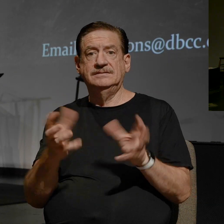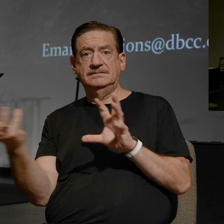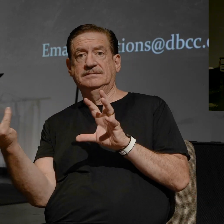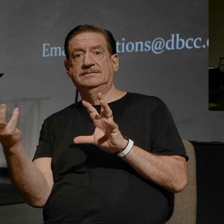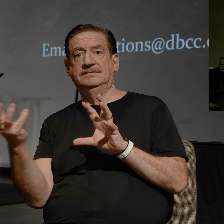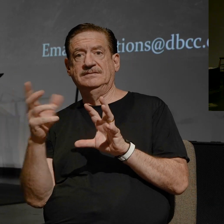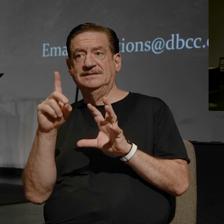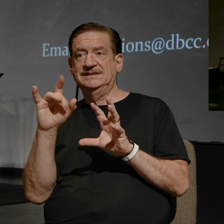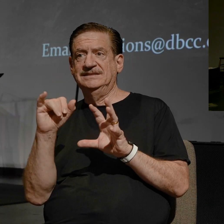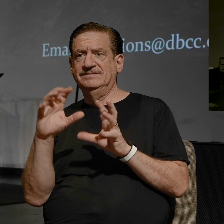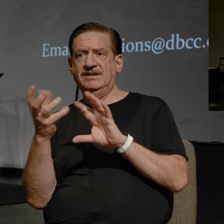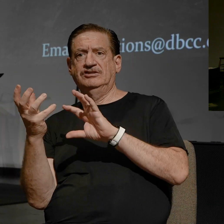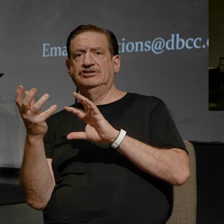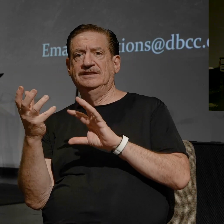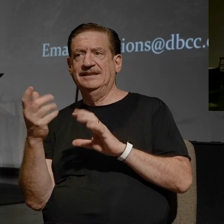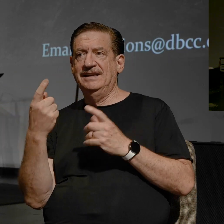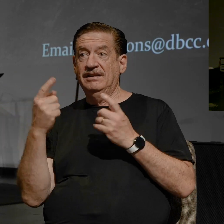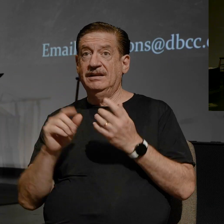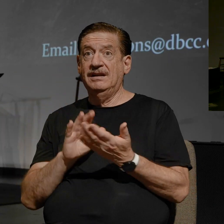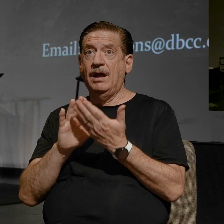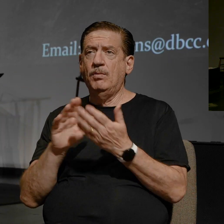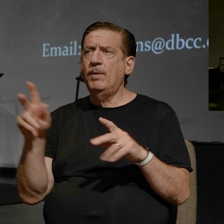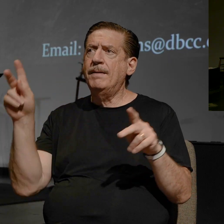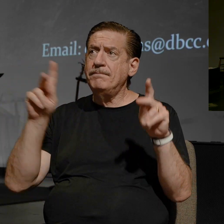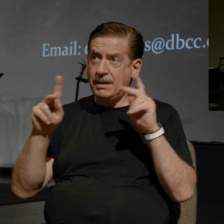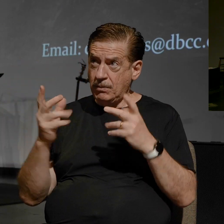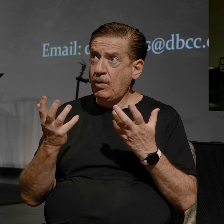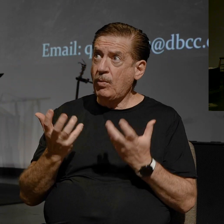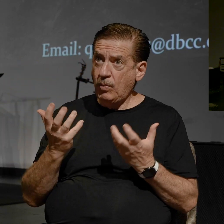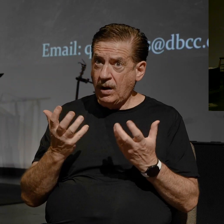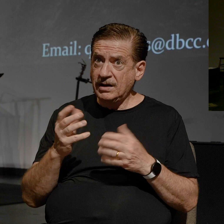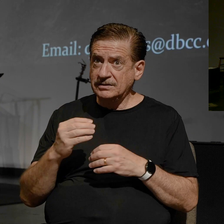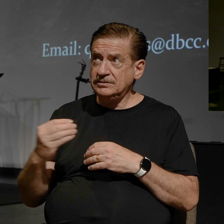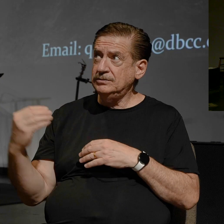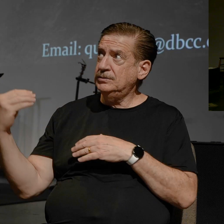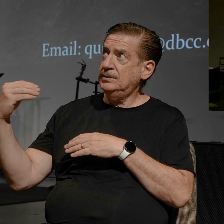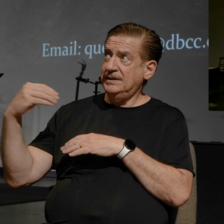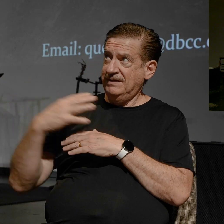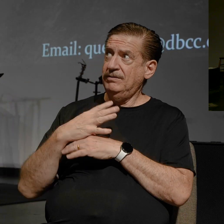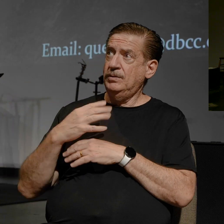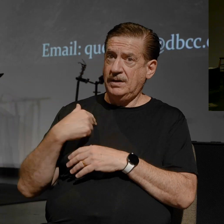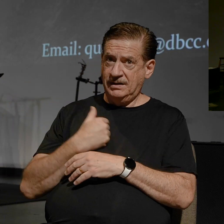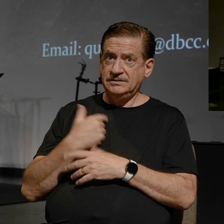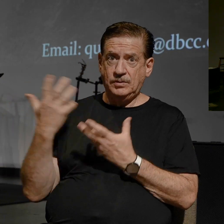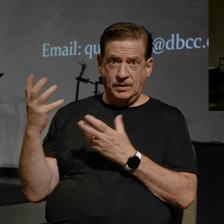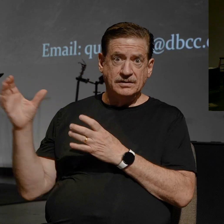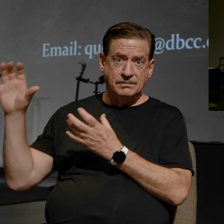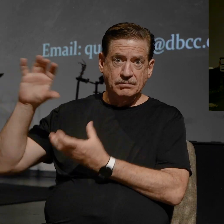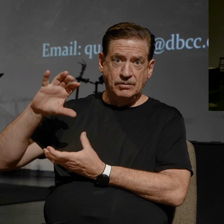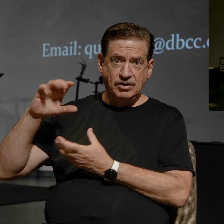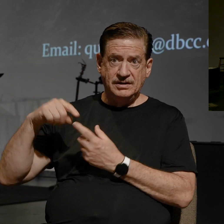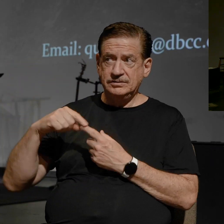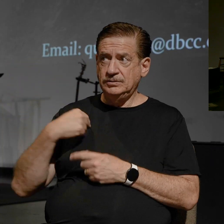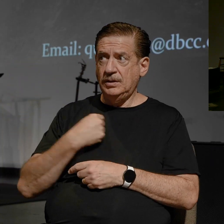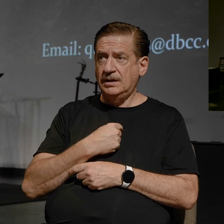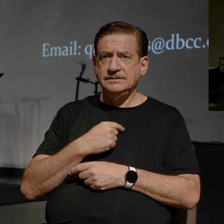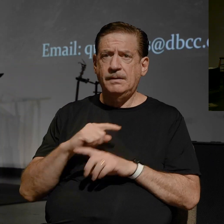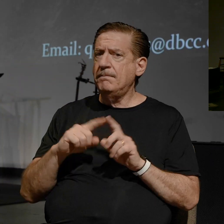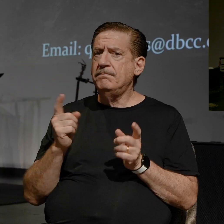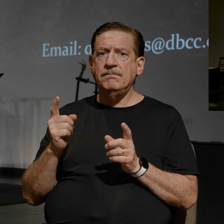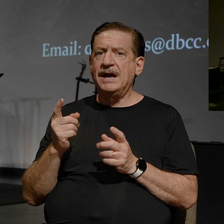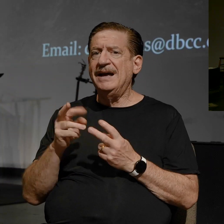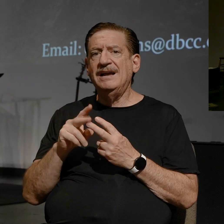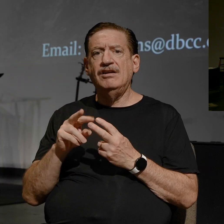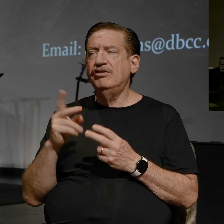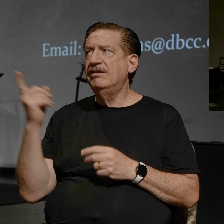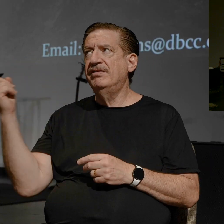encounter is when people want to influence us, they want to pour into us, but either